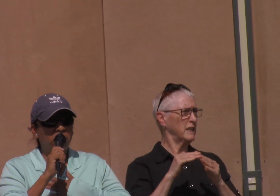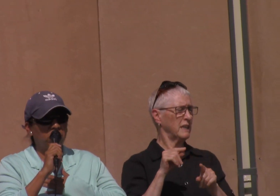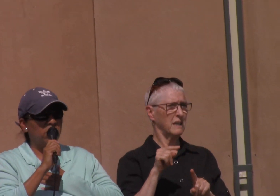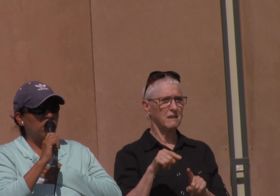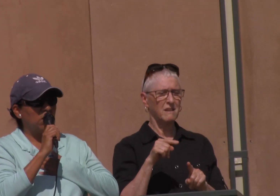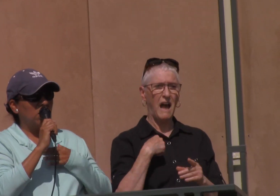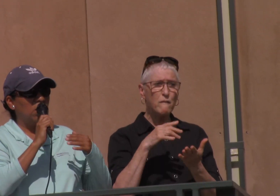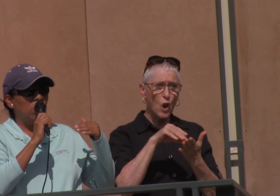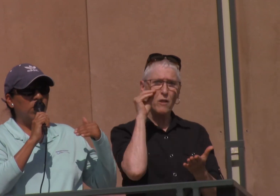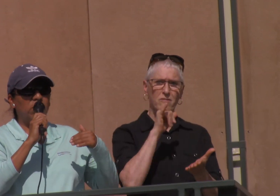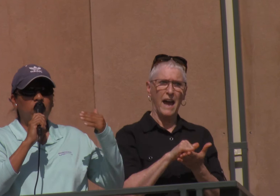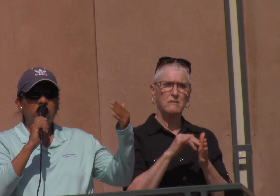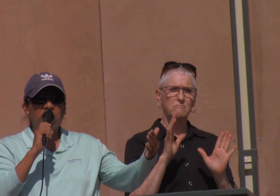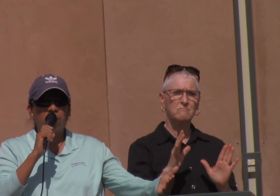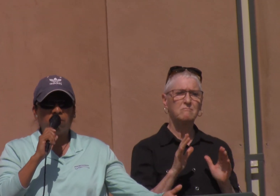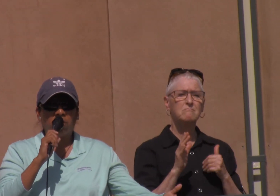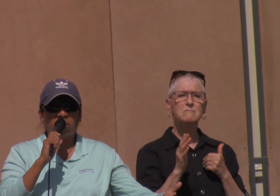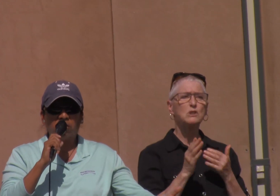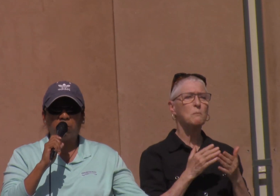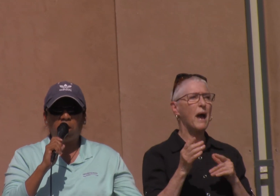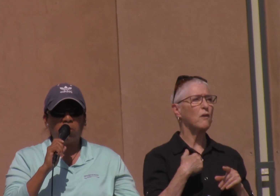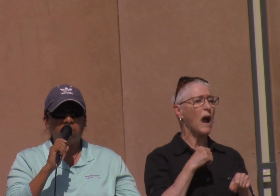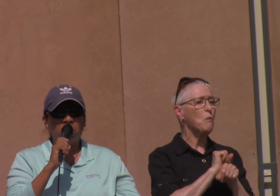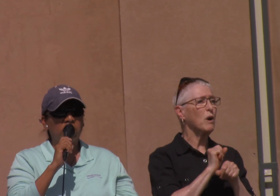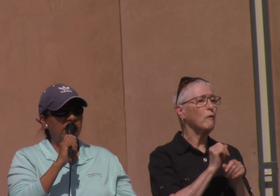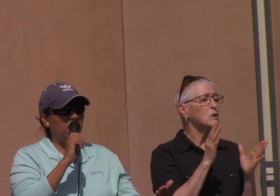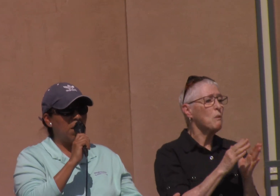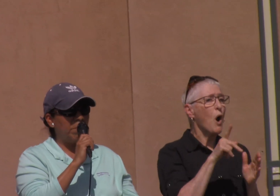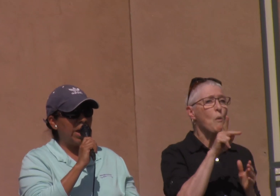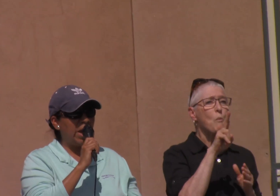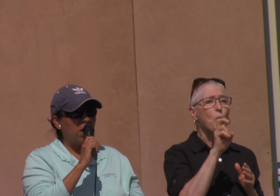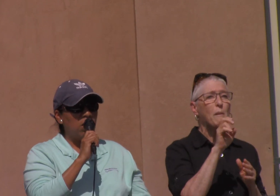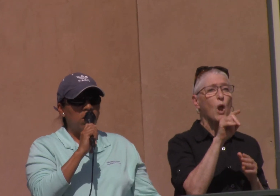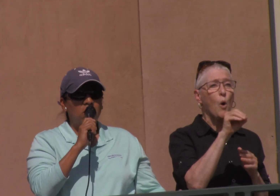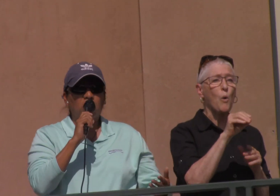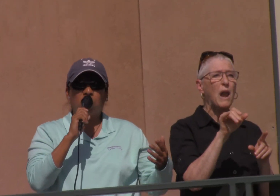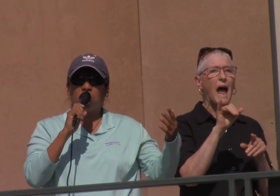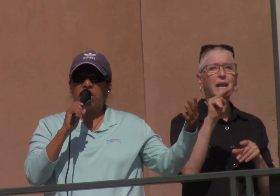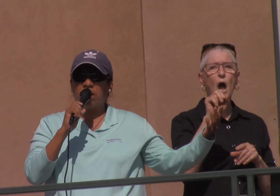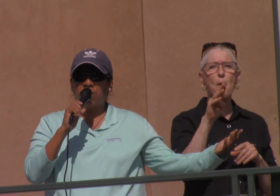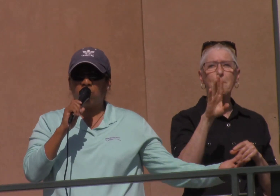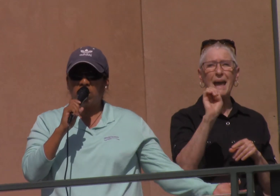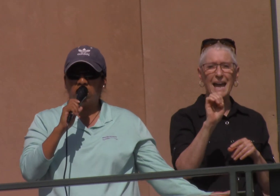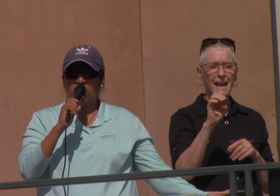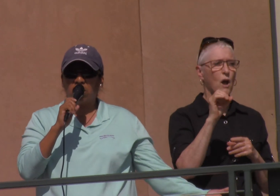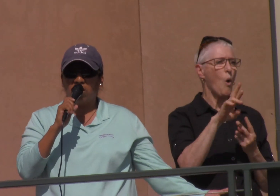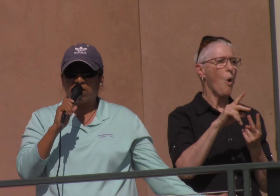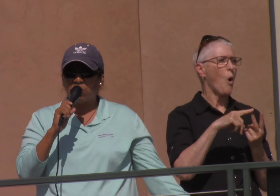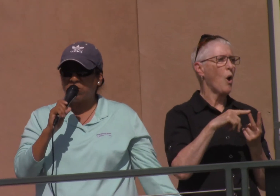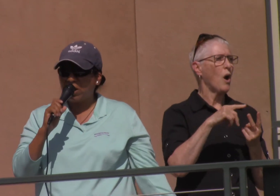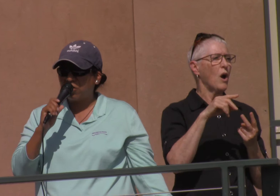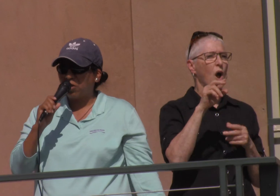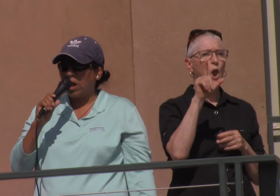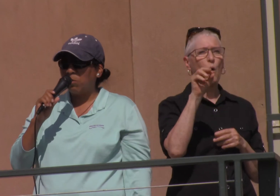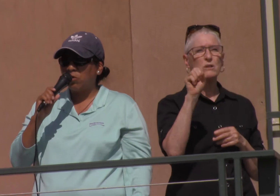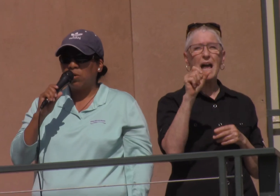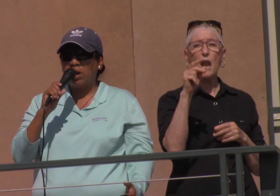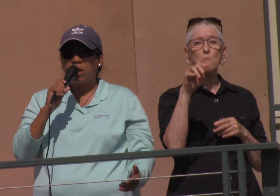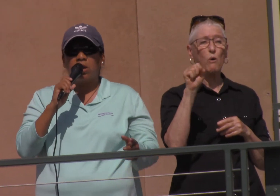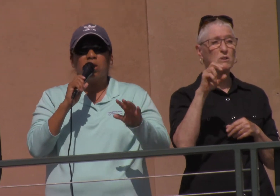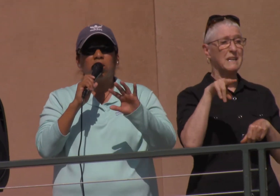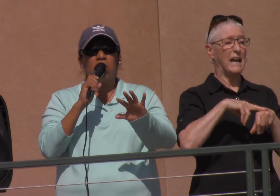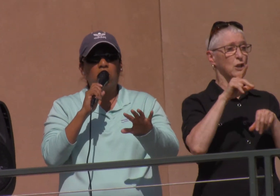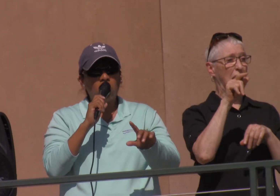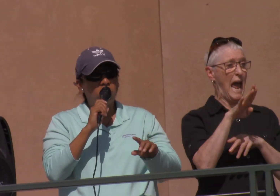what I've learned. Whether working for a small pueblo like Nambe or working with Los Alamos National